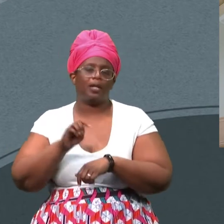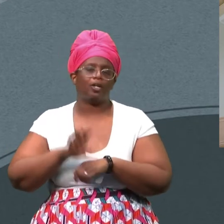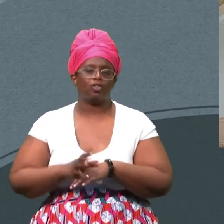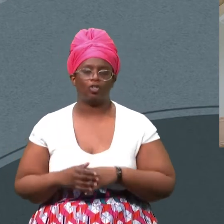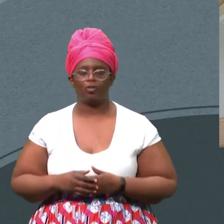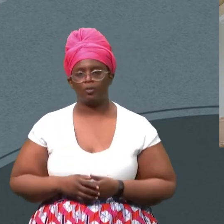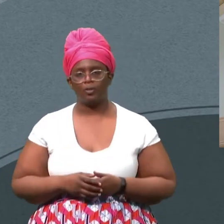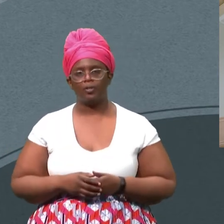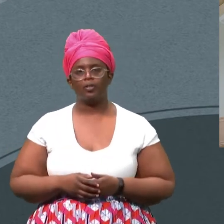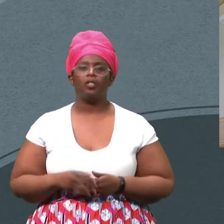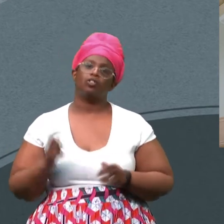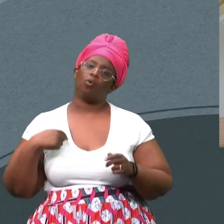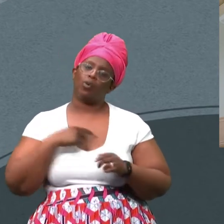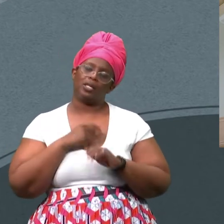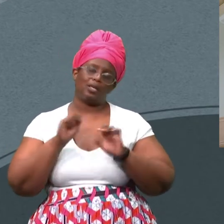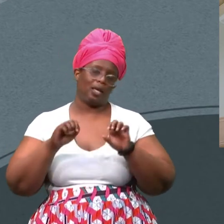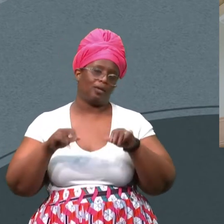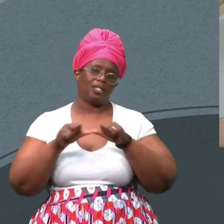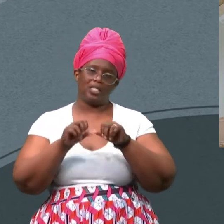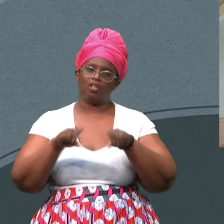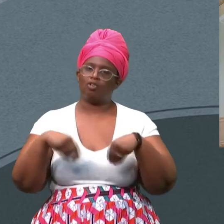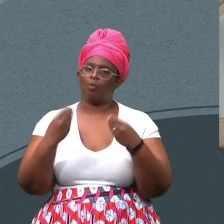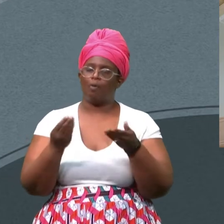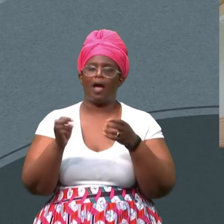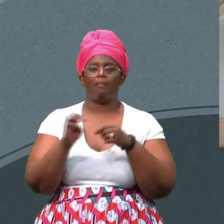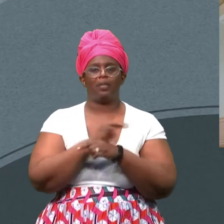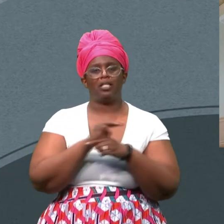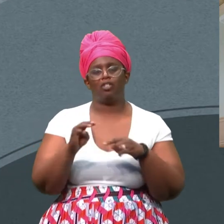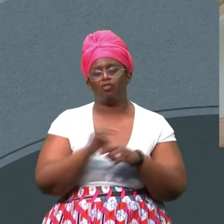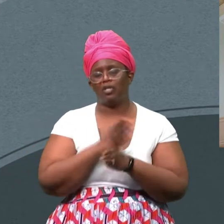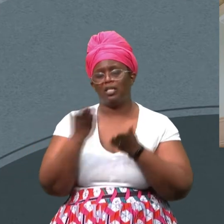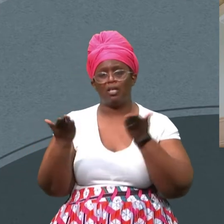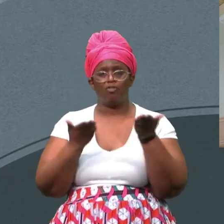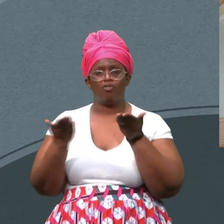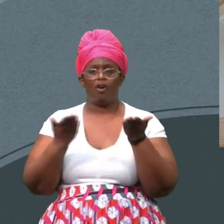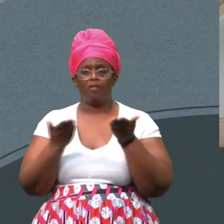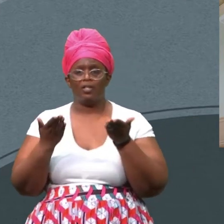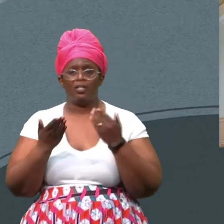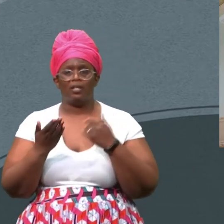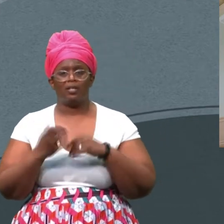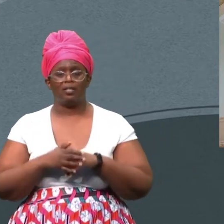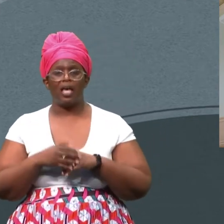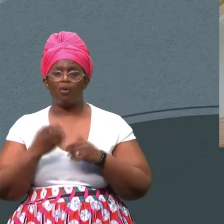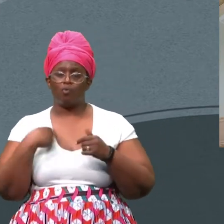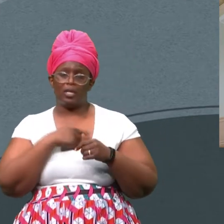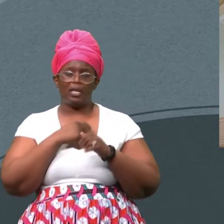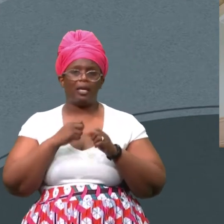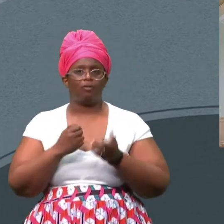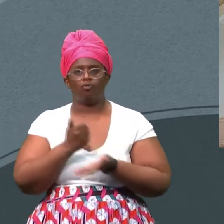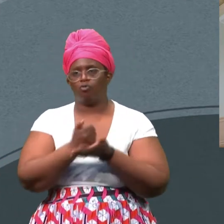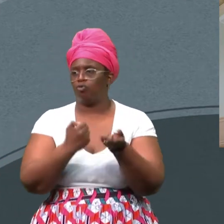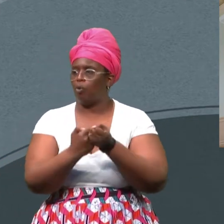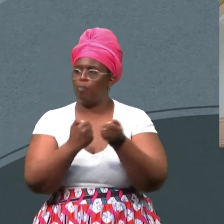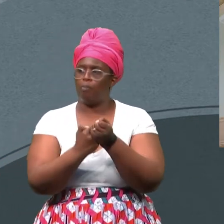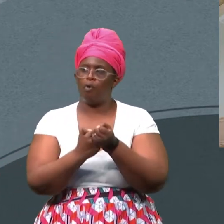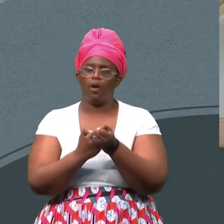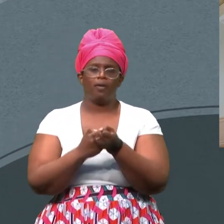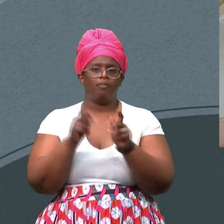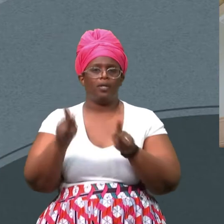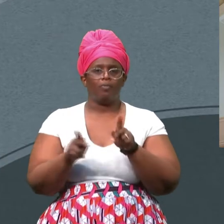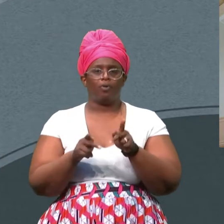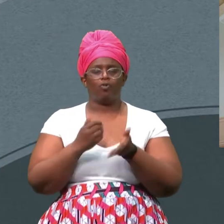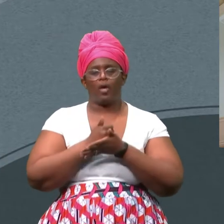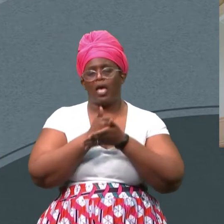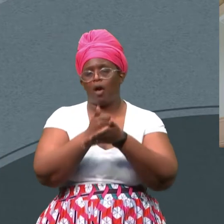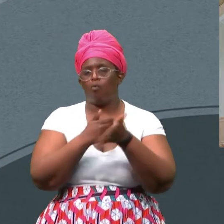of the ministries so that we can help people give birth to what is in them. So you know all the different ways